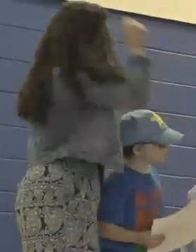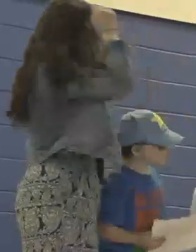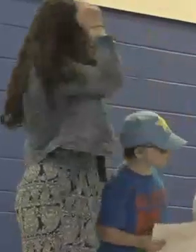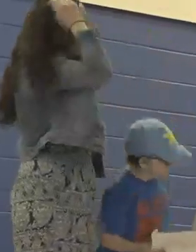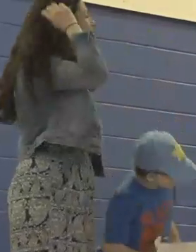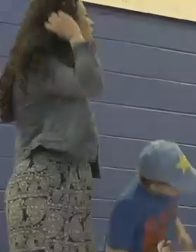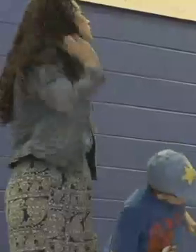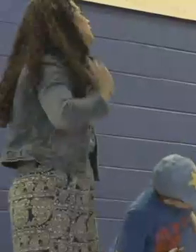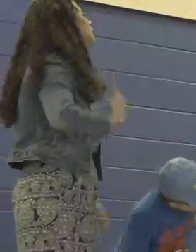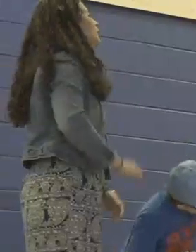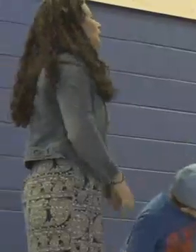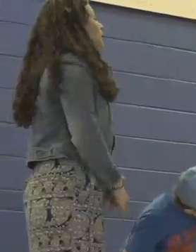I don't know.